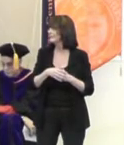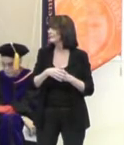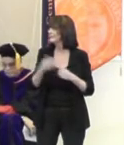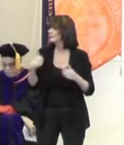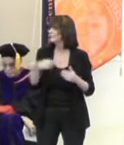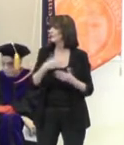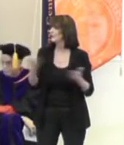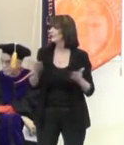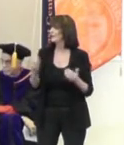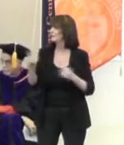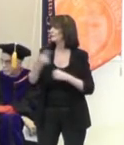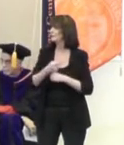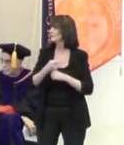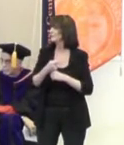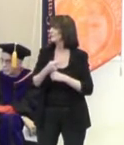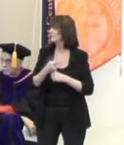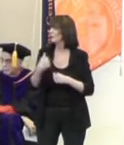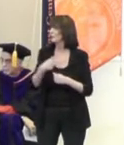we're here today.